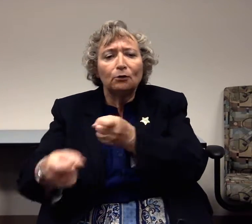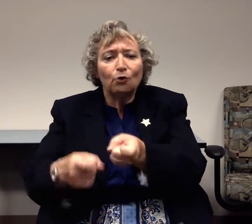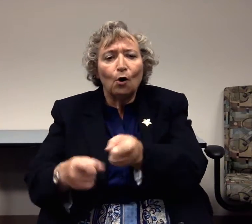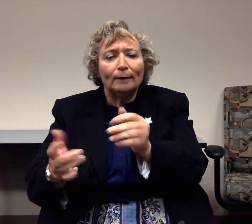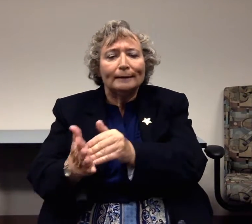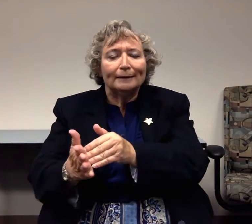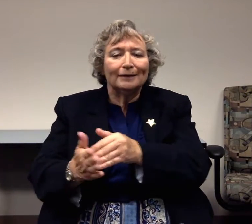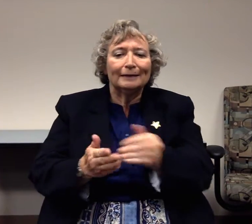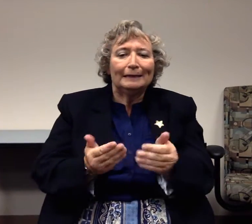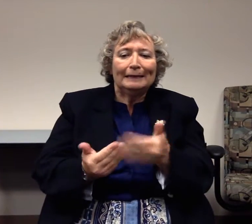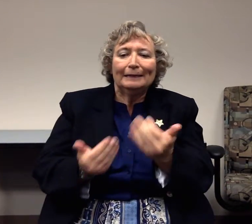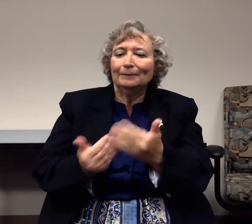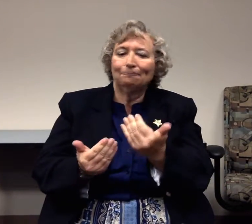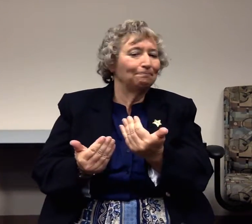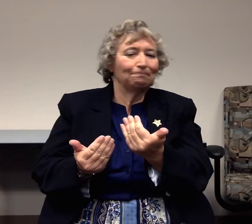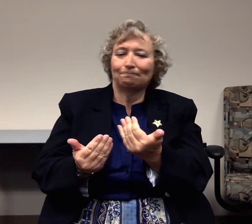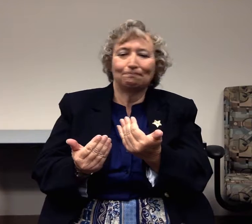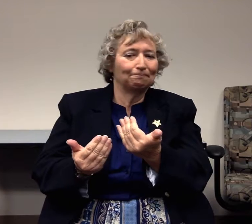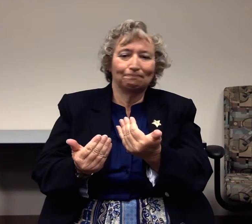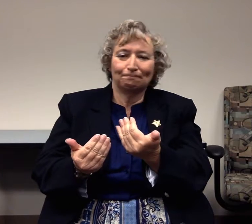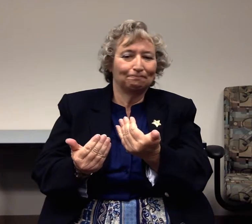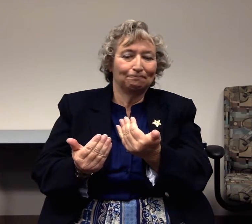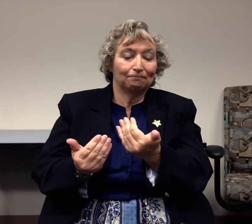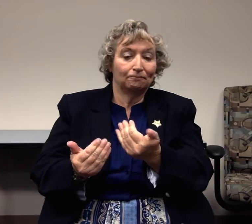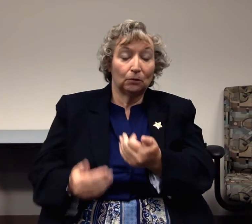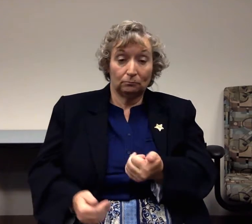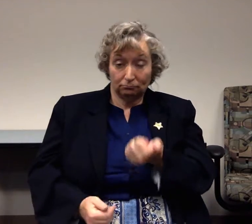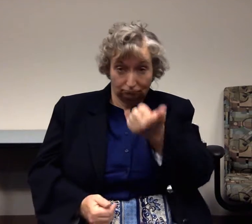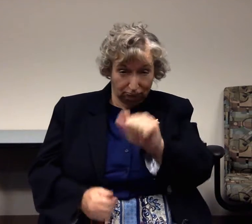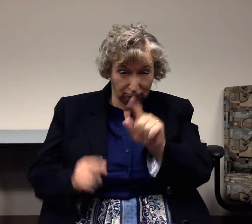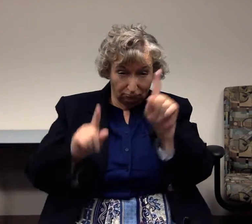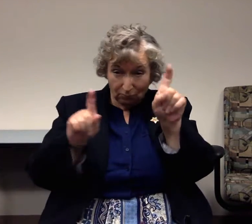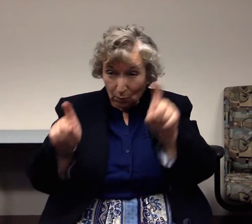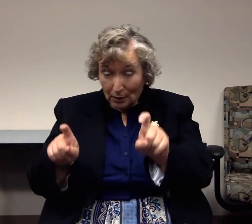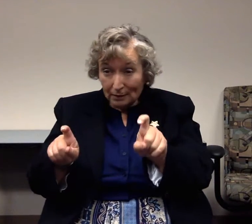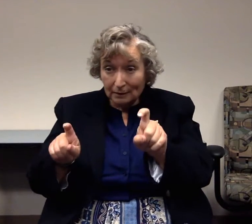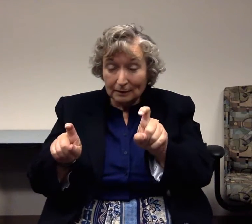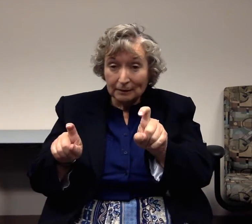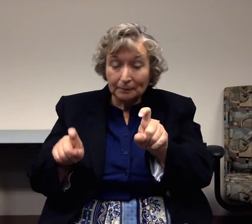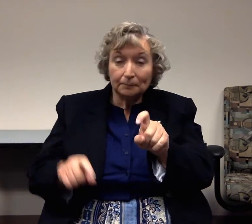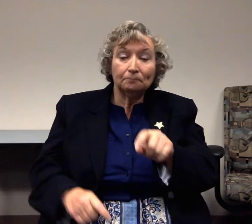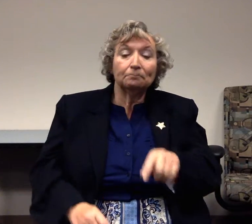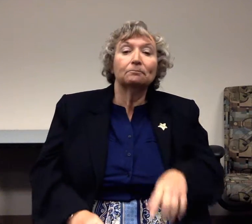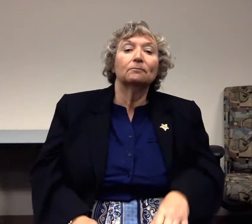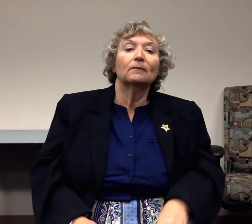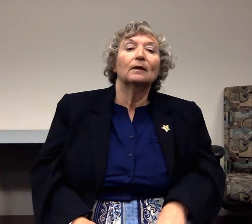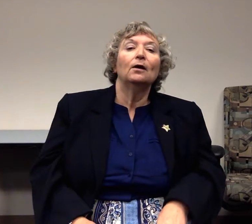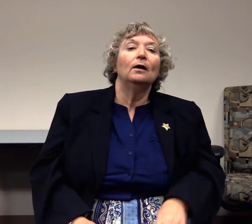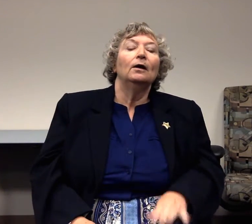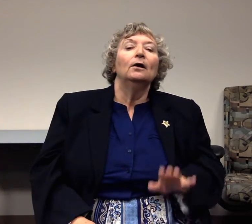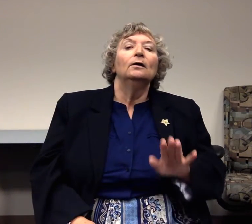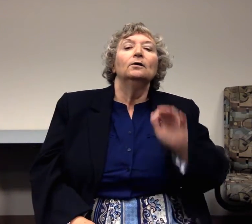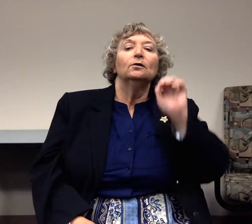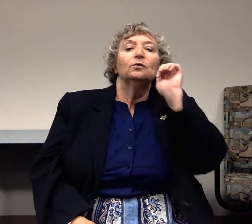Okay, your assignment for tomorrow then is to read lesson 2 if you've not done so already, and take notes over the words and